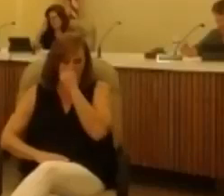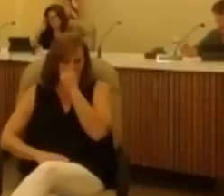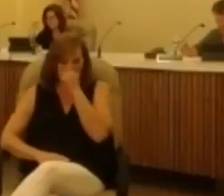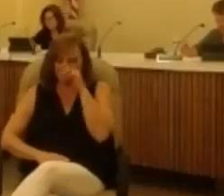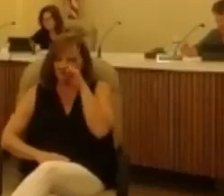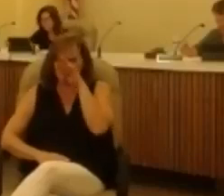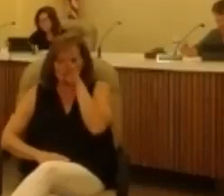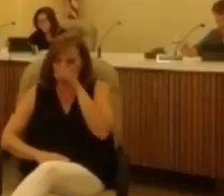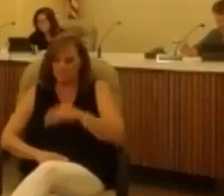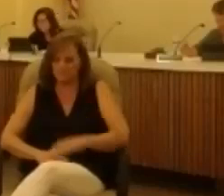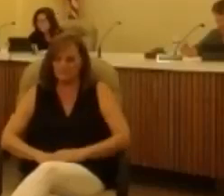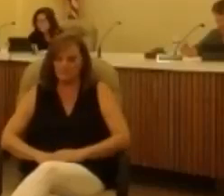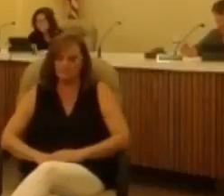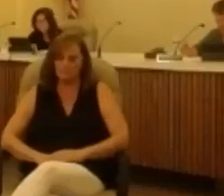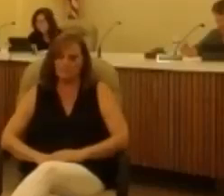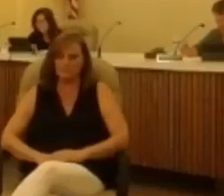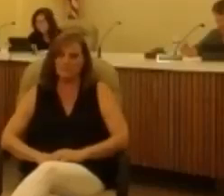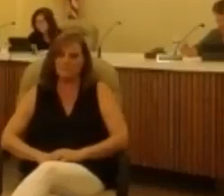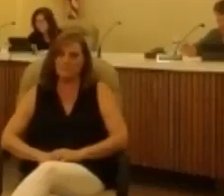Thank you.